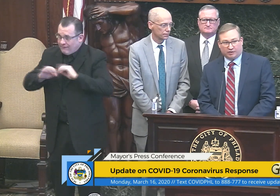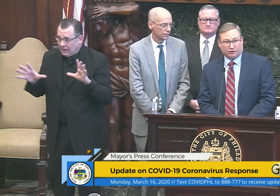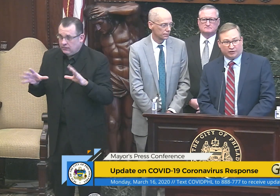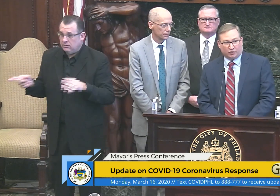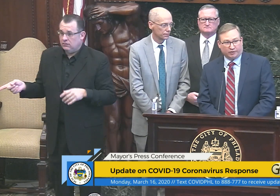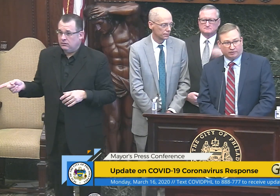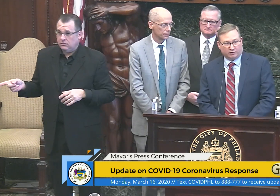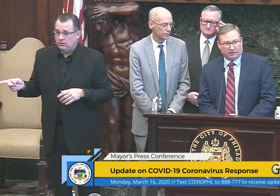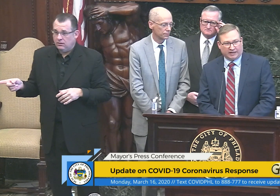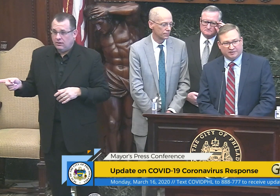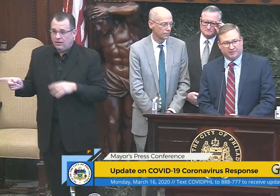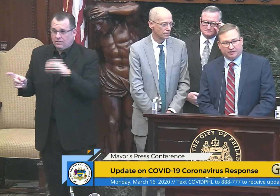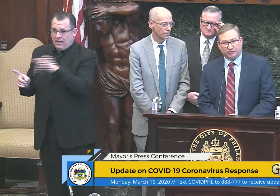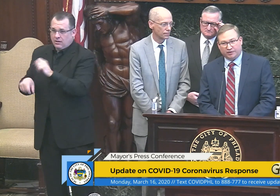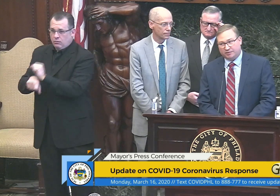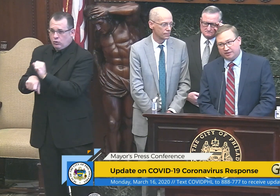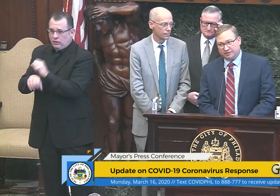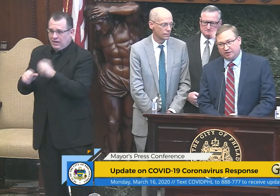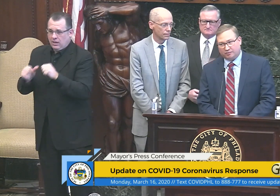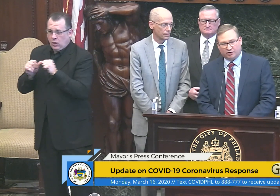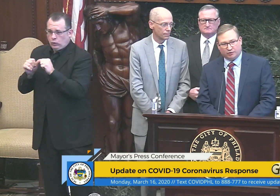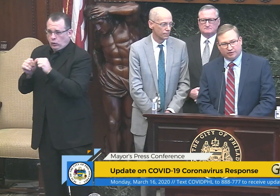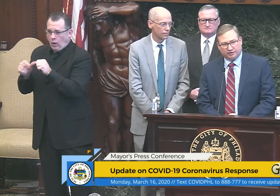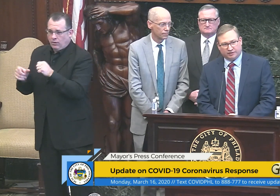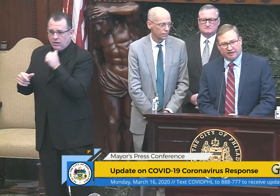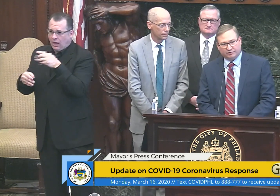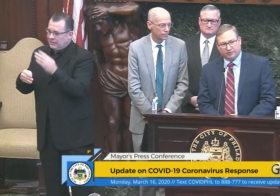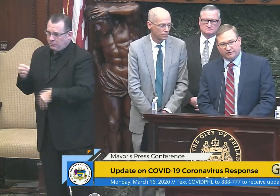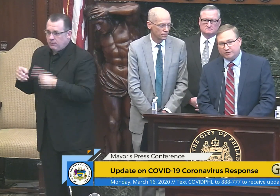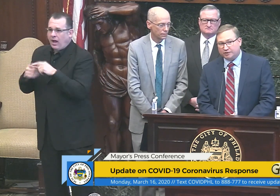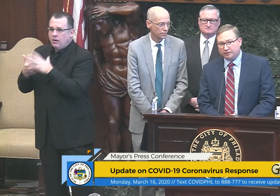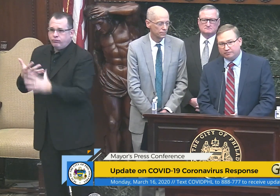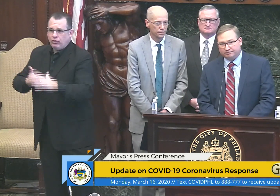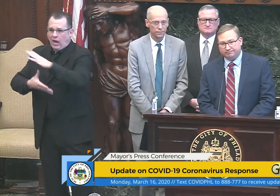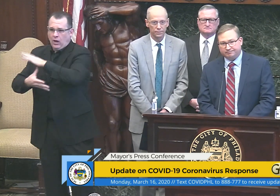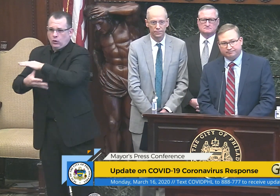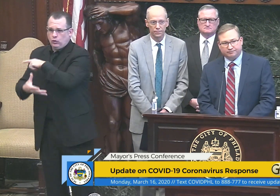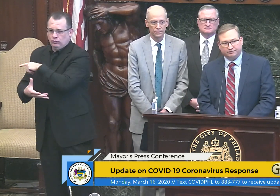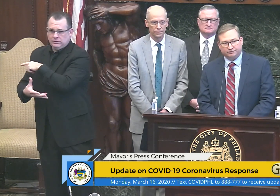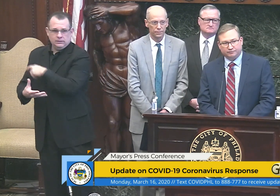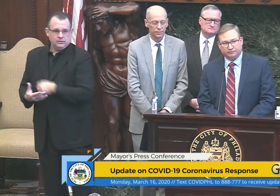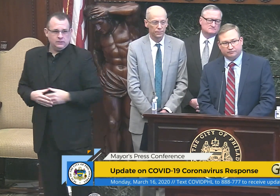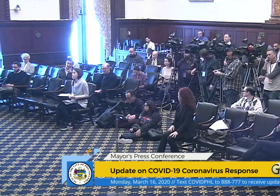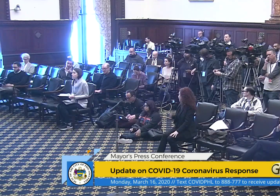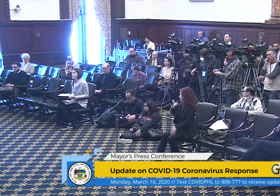That work is ongoing. It hasn't been complete, but it is a top priority to have resolved this week.